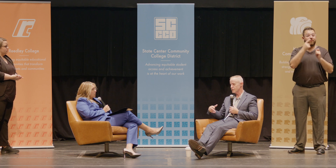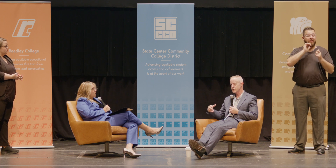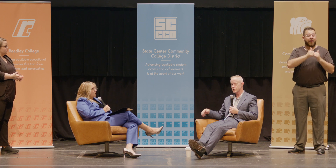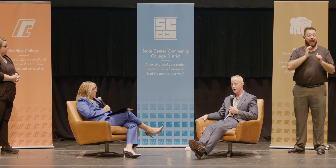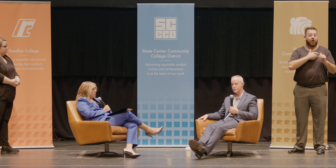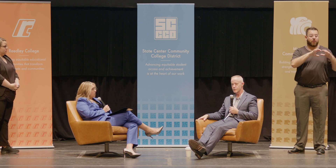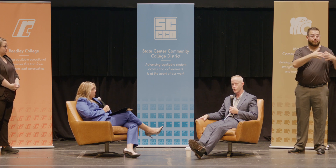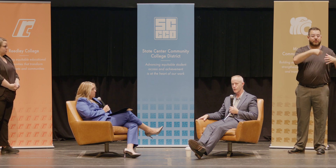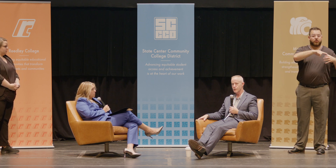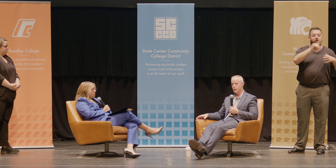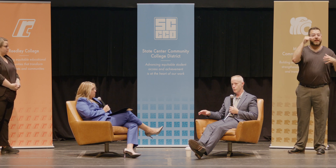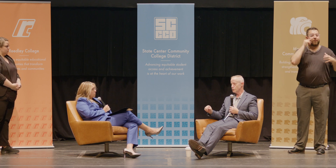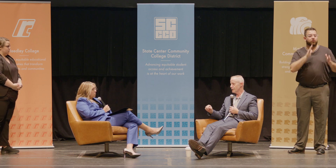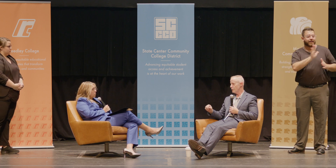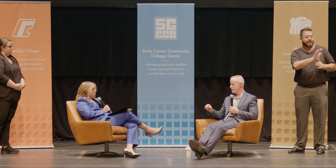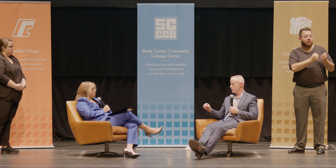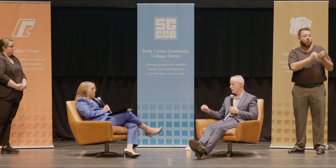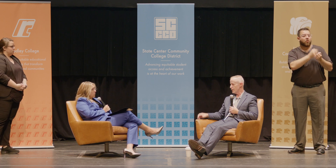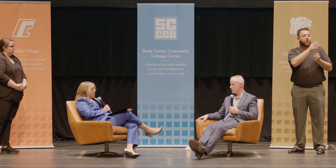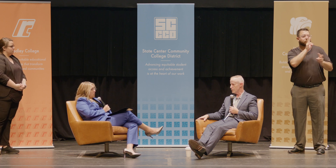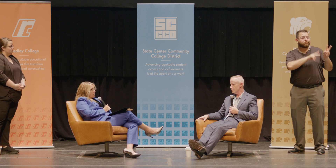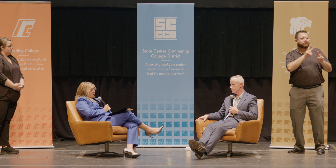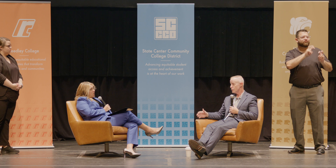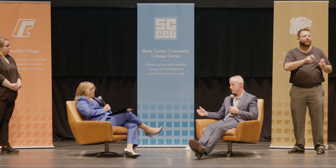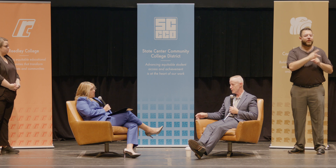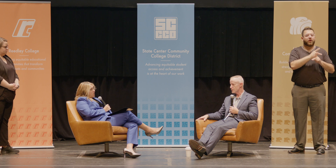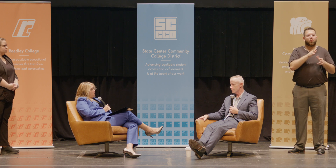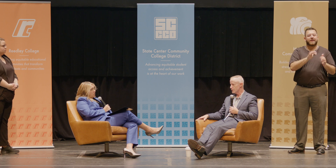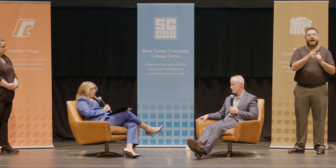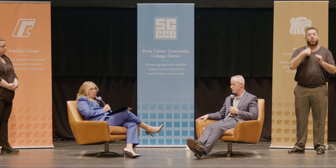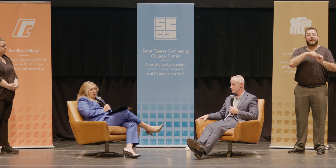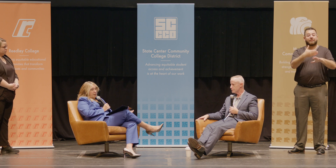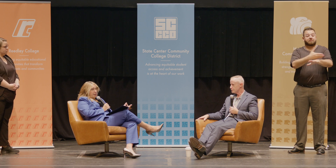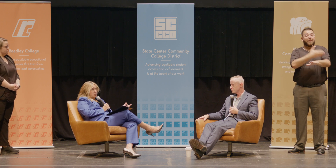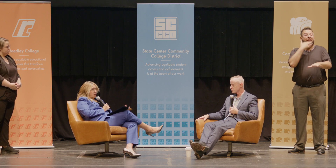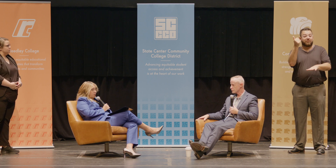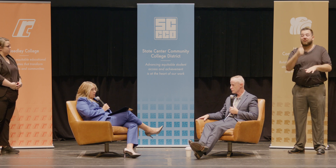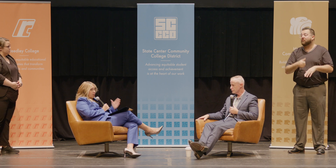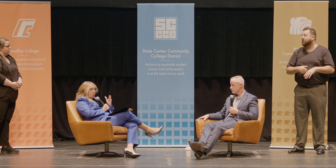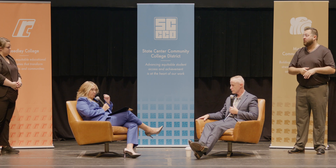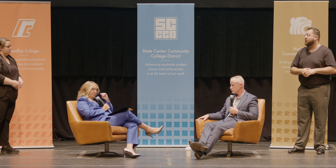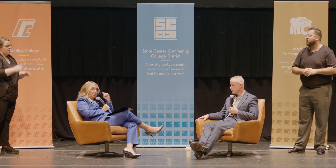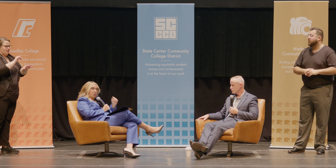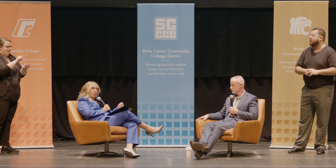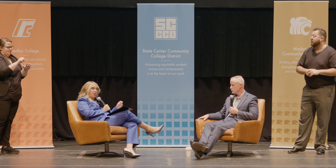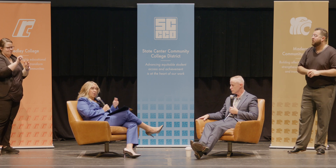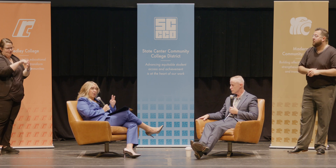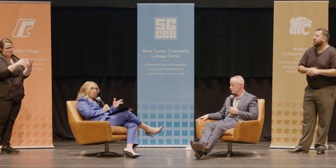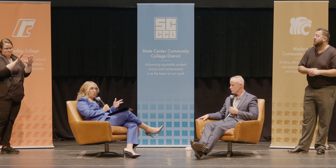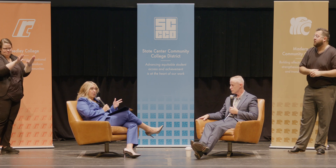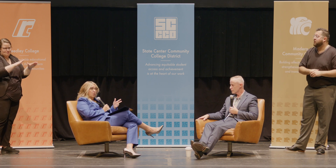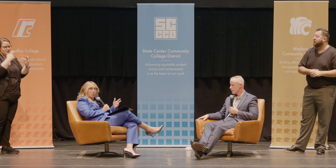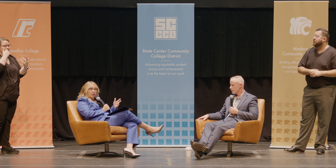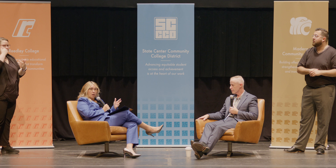with the governor's support, will look at ways that we can better do this with some legislative changes. Well, that's wonderful, because I know here in our valley